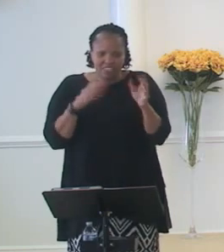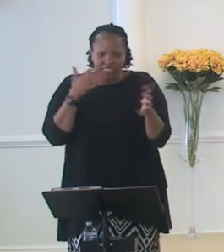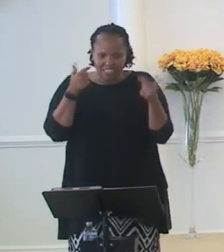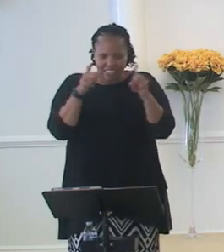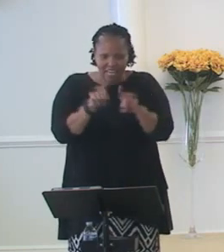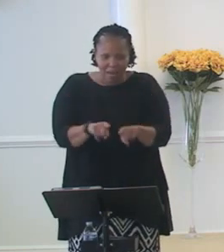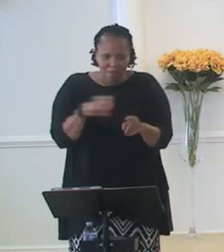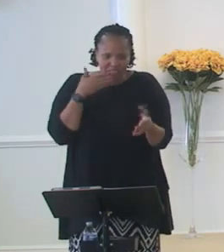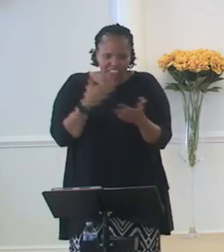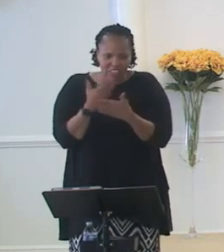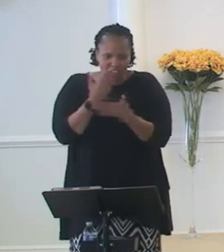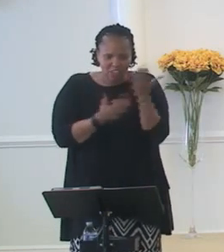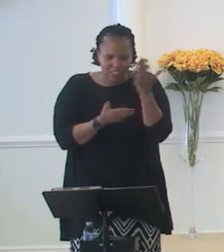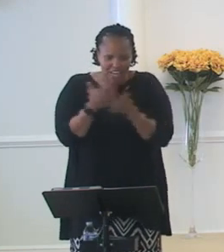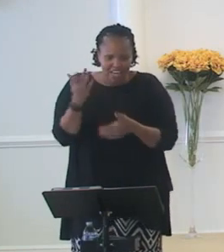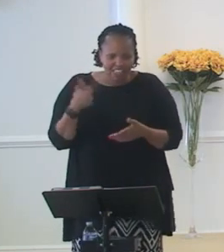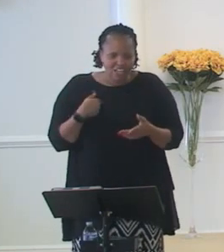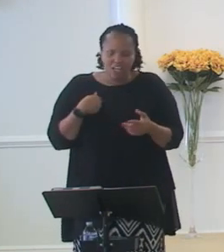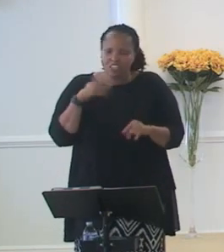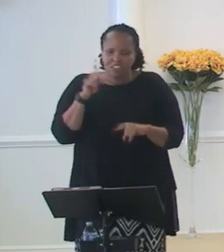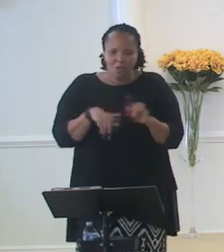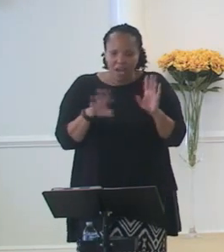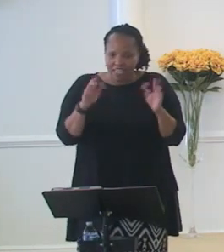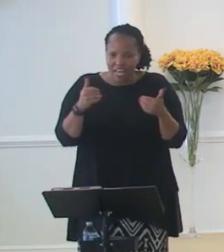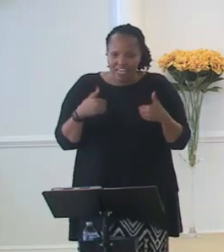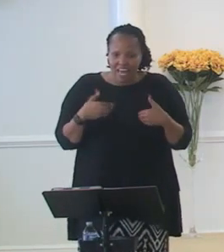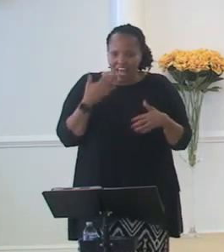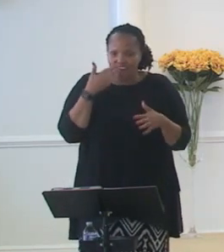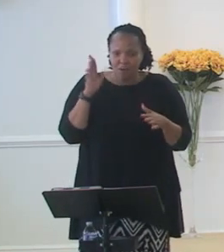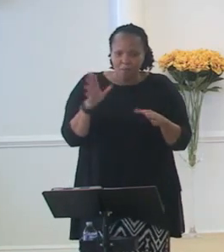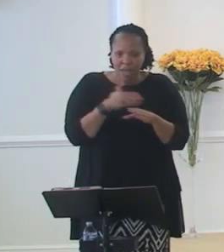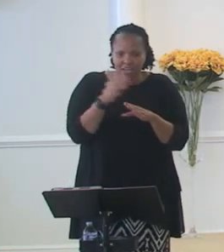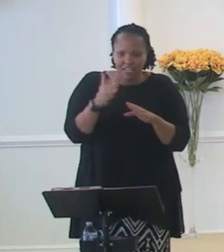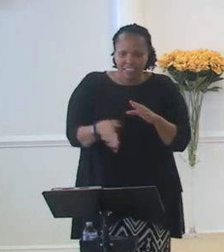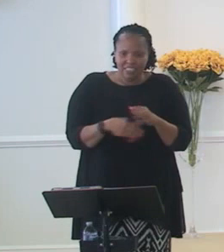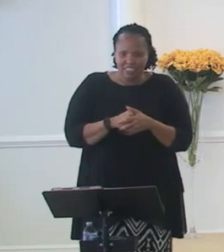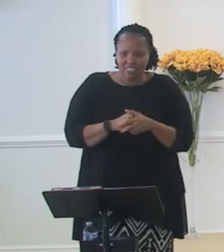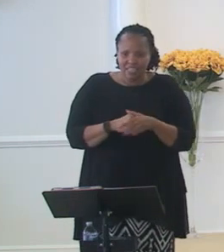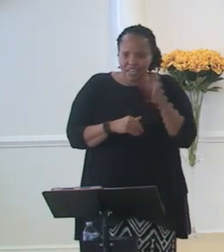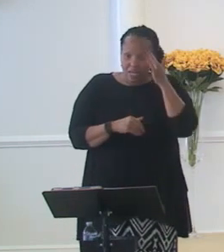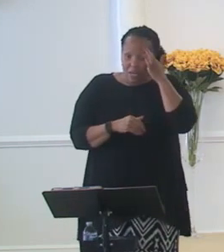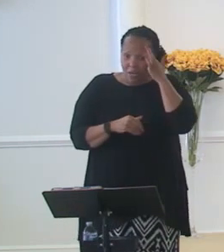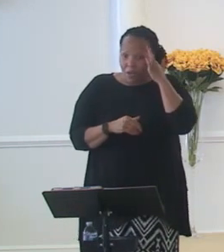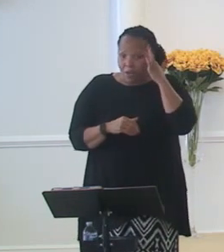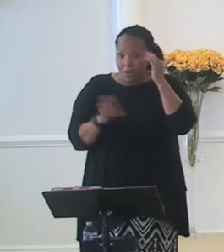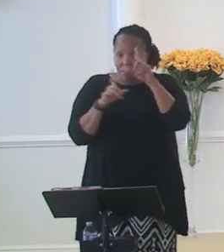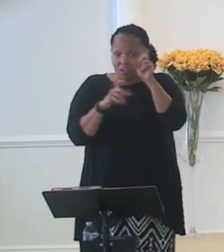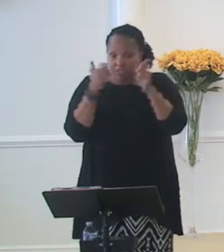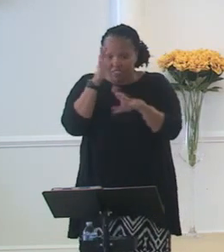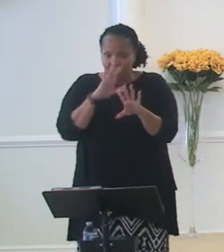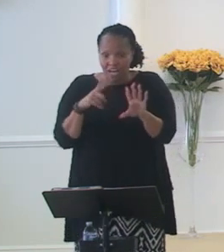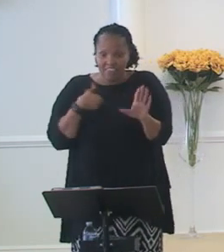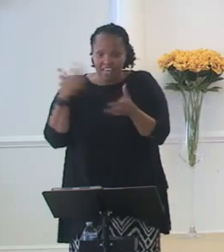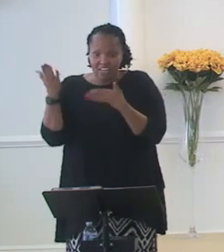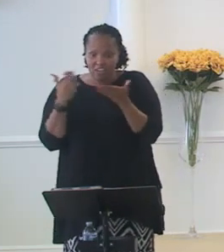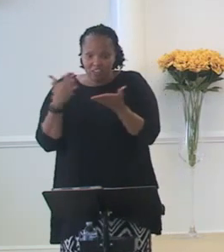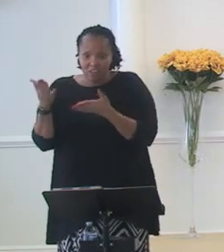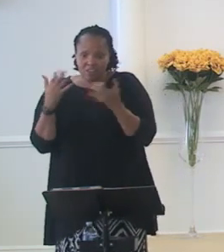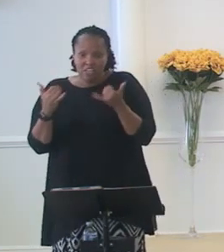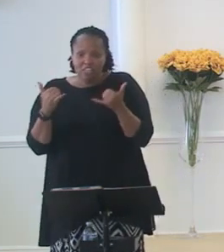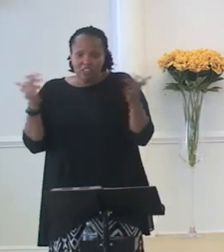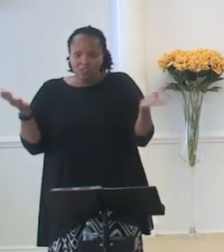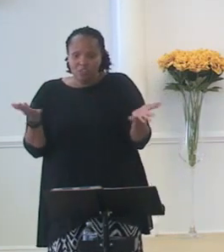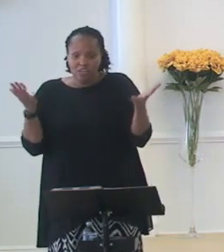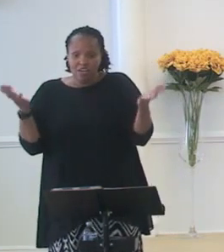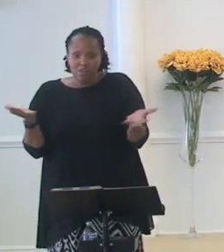hands. So I can't have a bad ending, because the God that I'm serving. So now